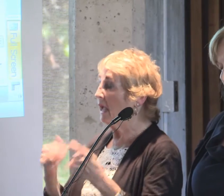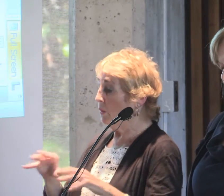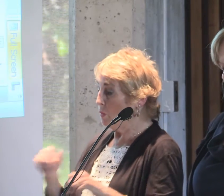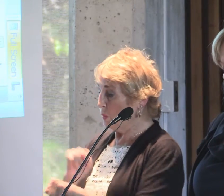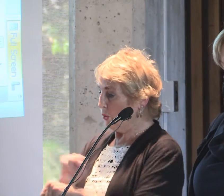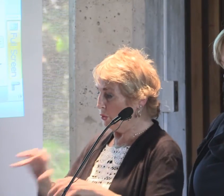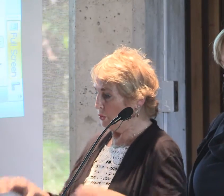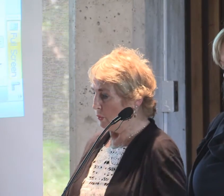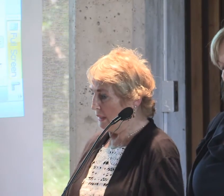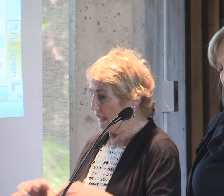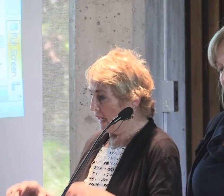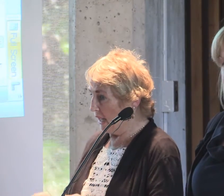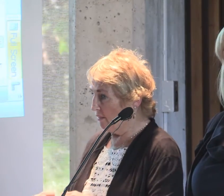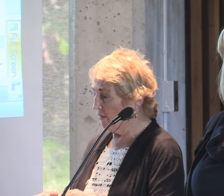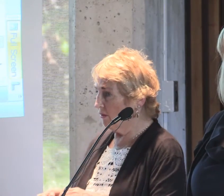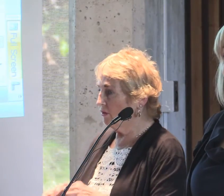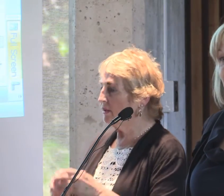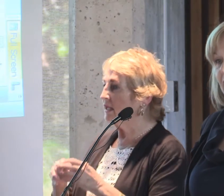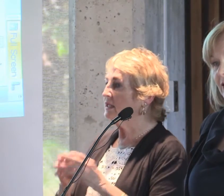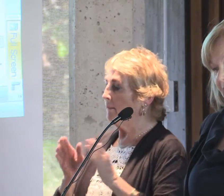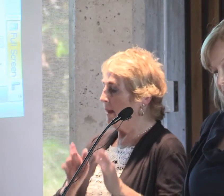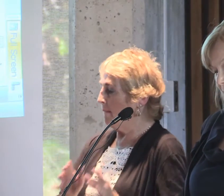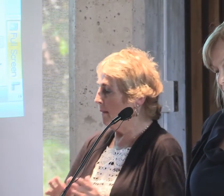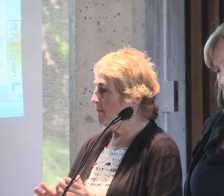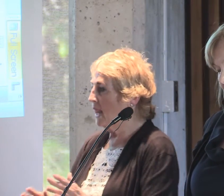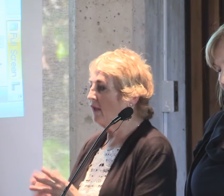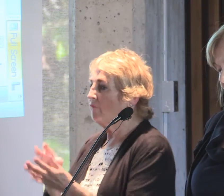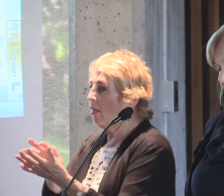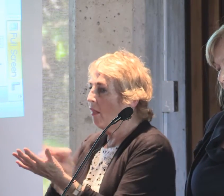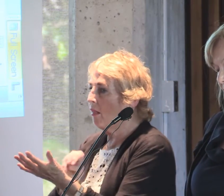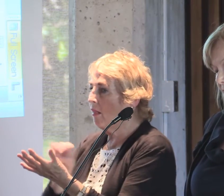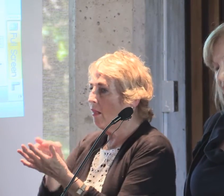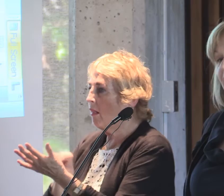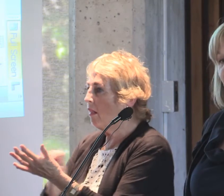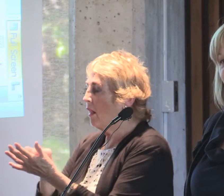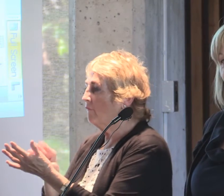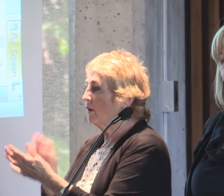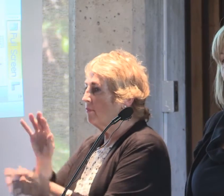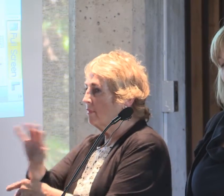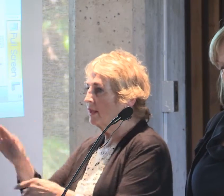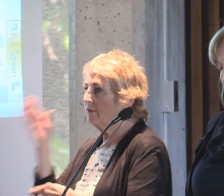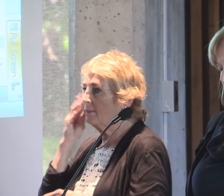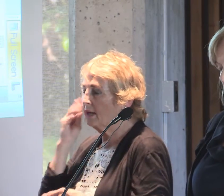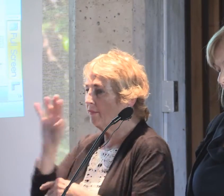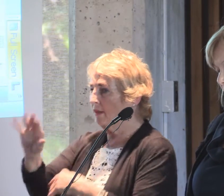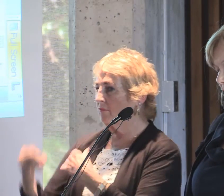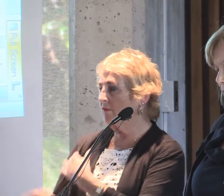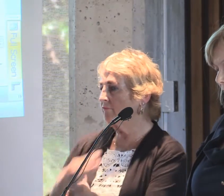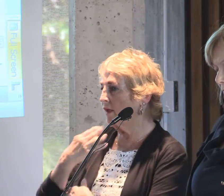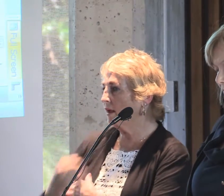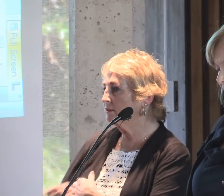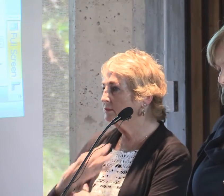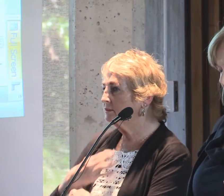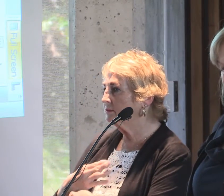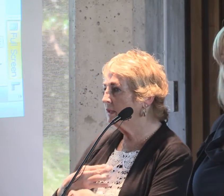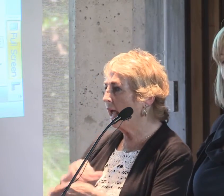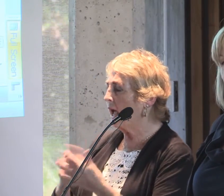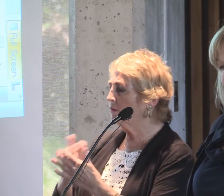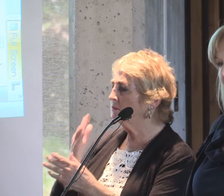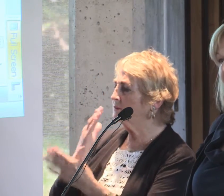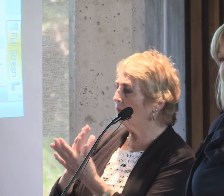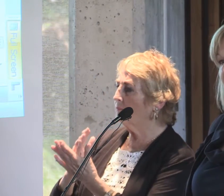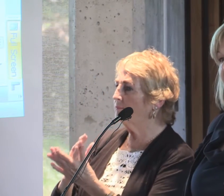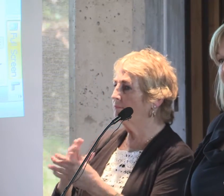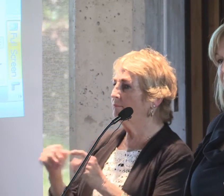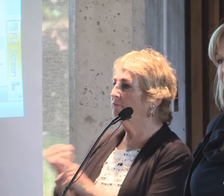action plan that draws on their experiences and their advice about how to end the violence in